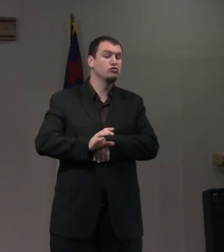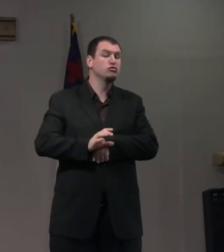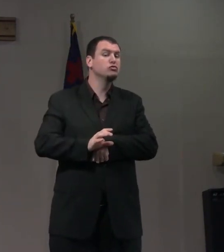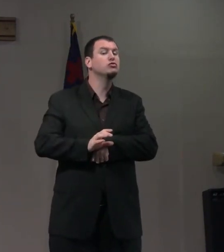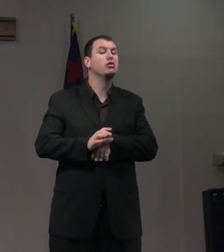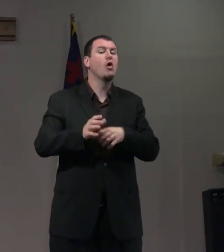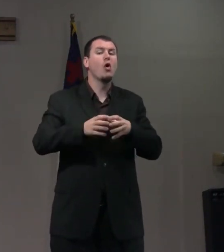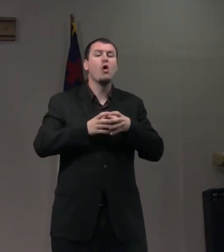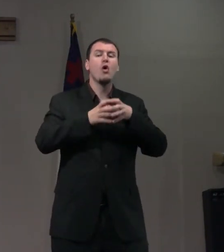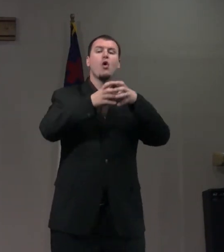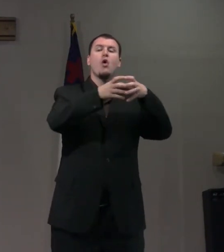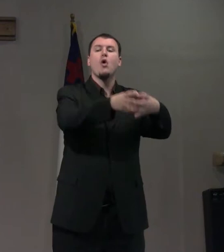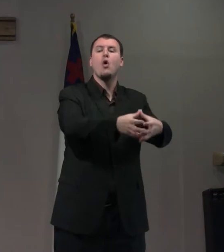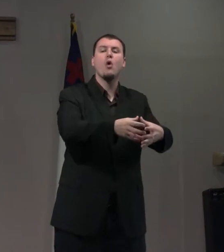Maybe after church,